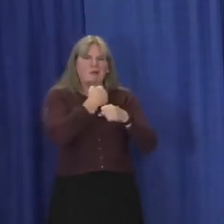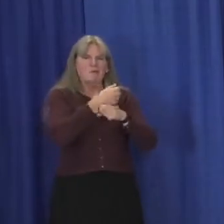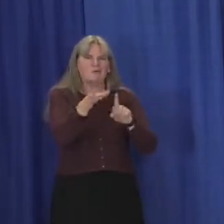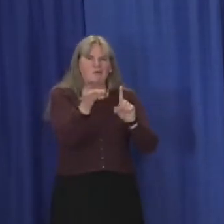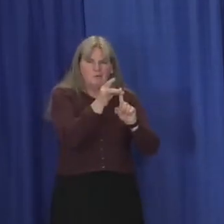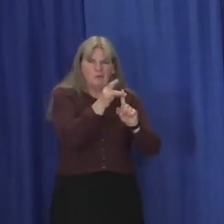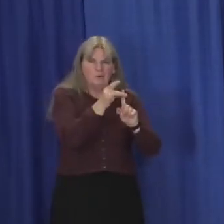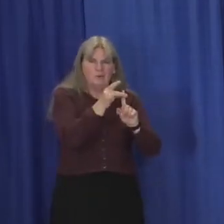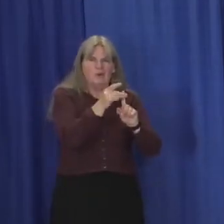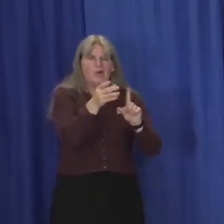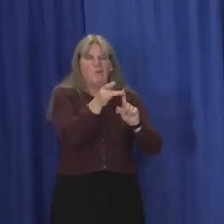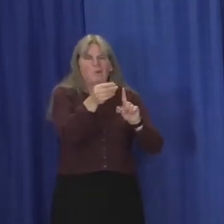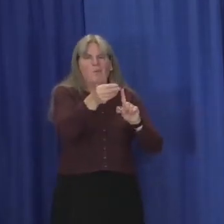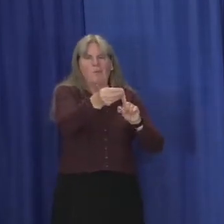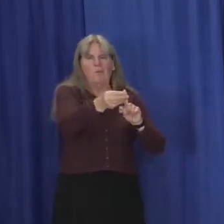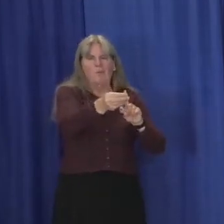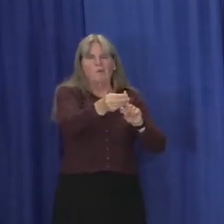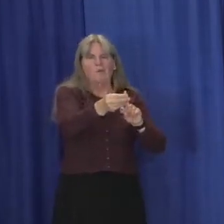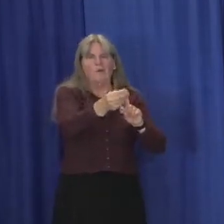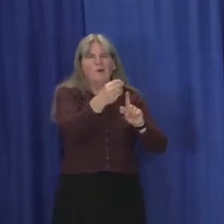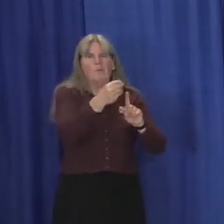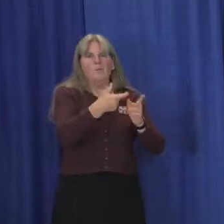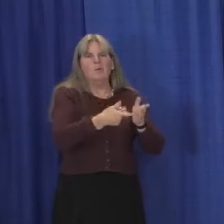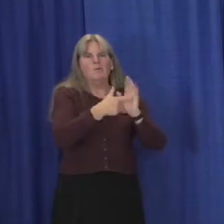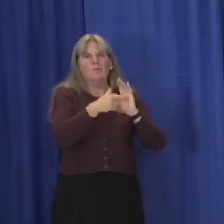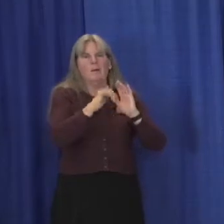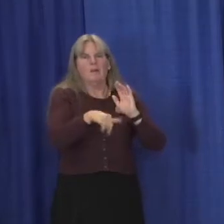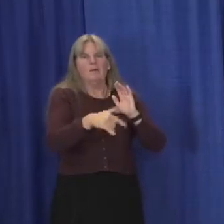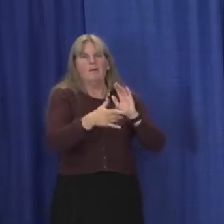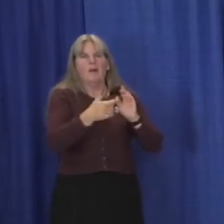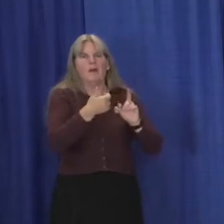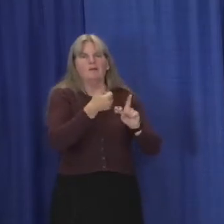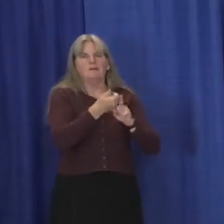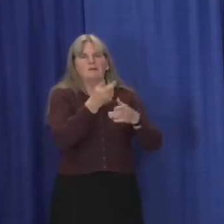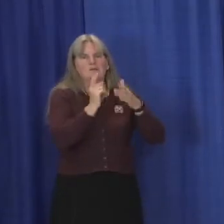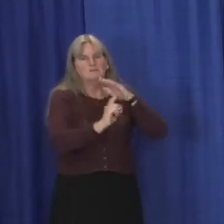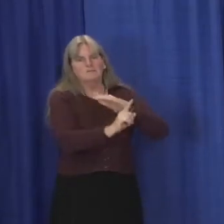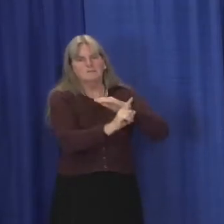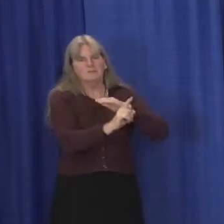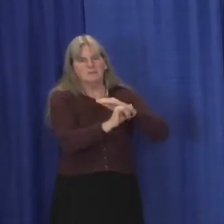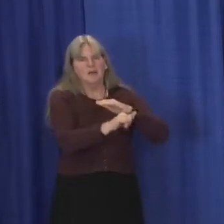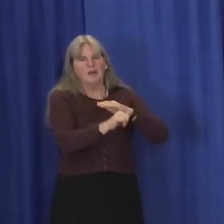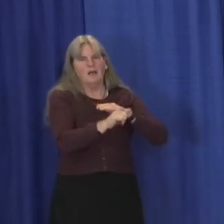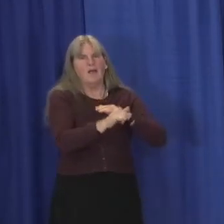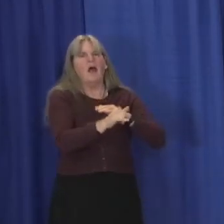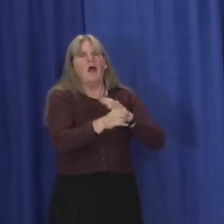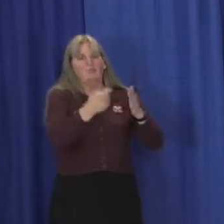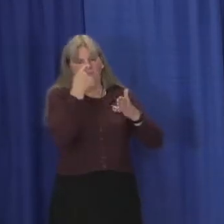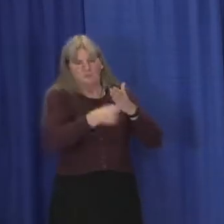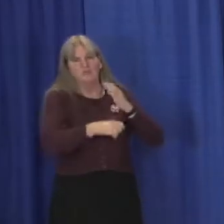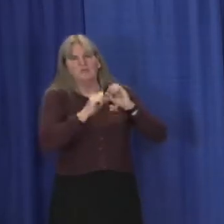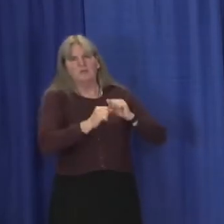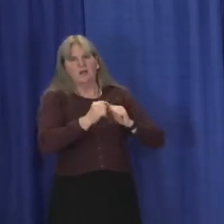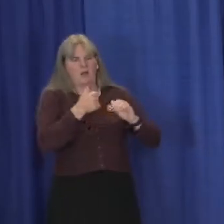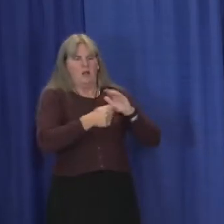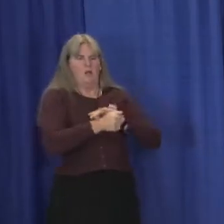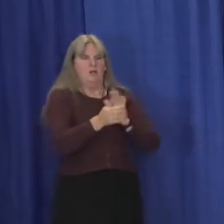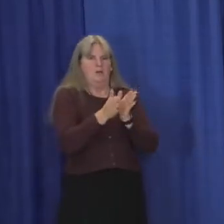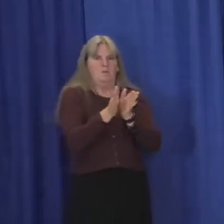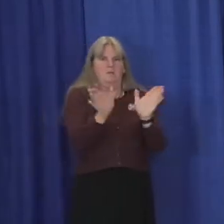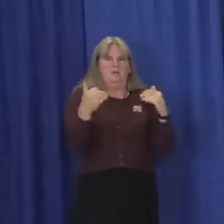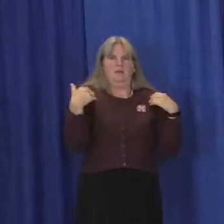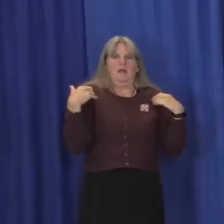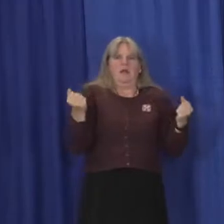who could spread COVID-19. Self-isolation is enforceable under the Public Health and Safety Act, and while we